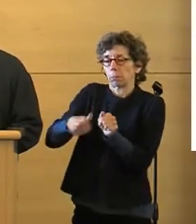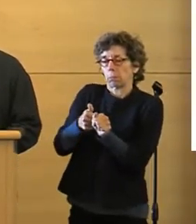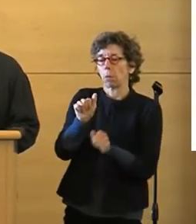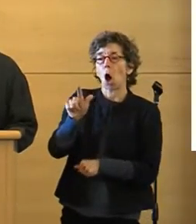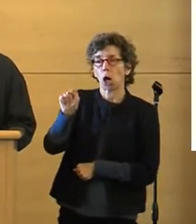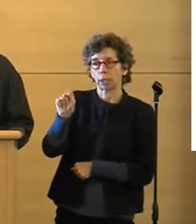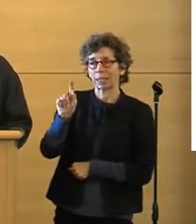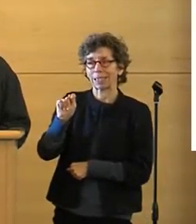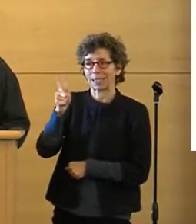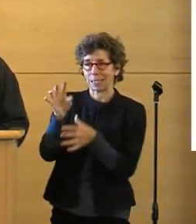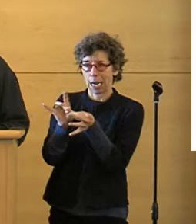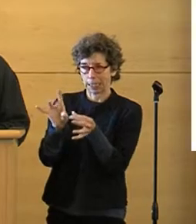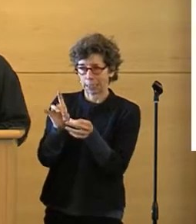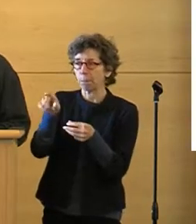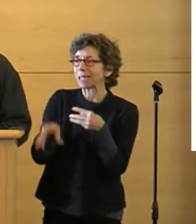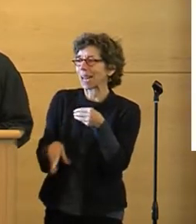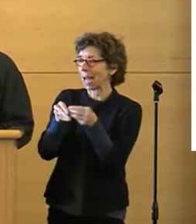for.